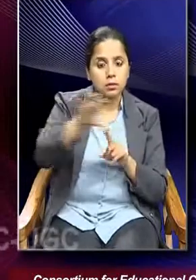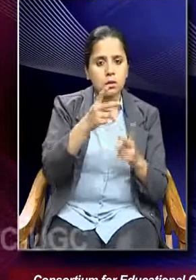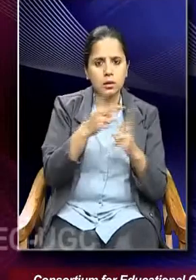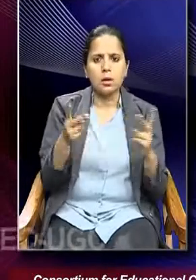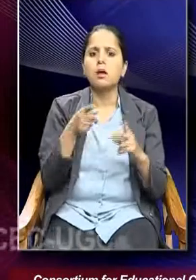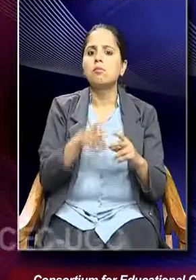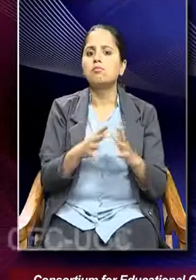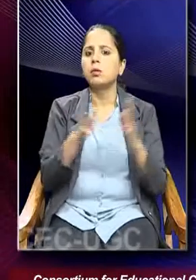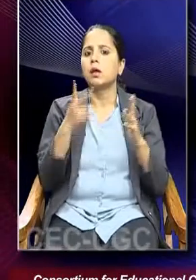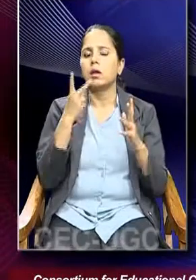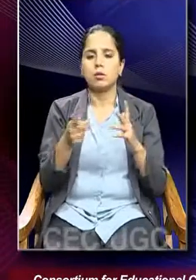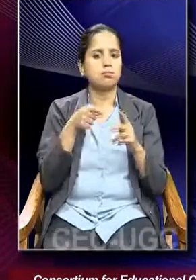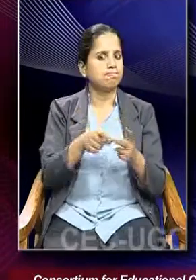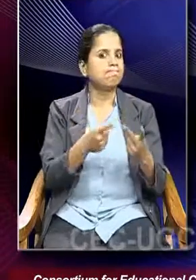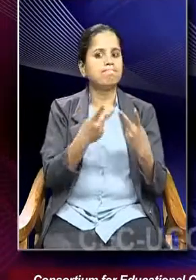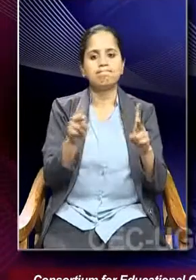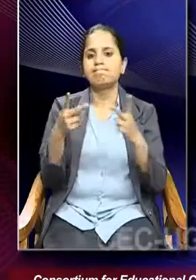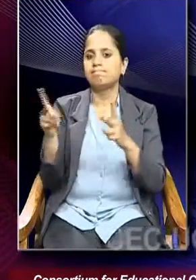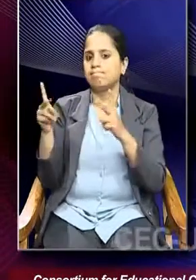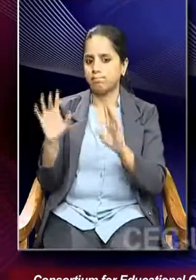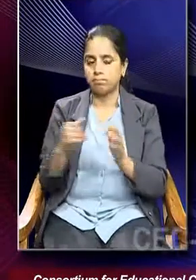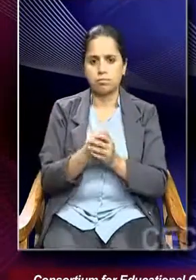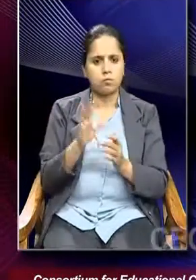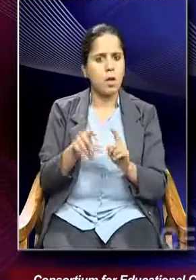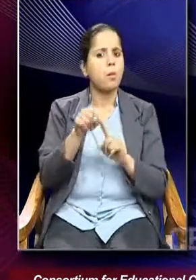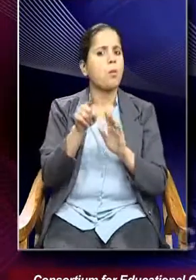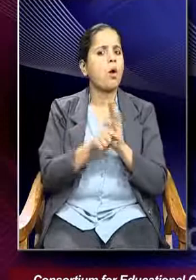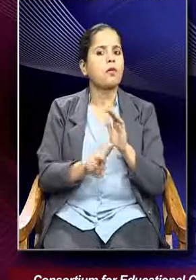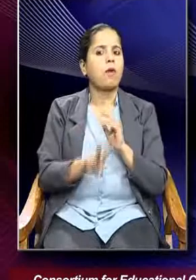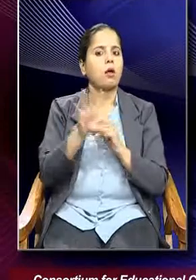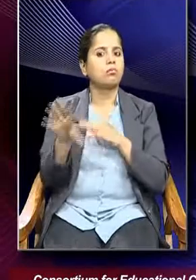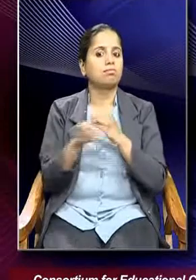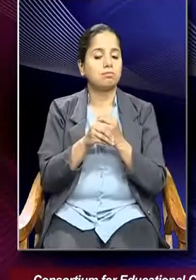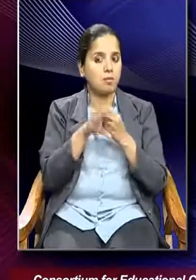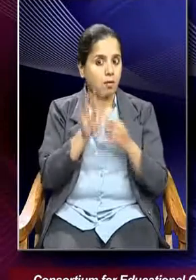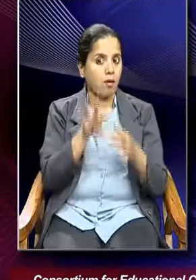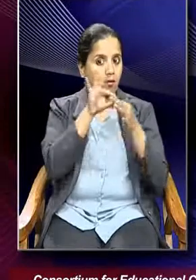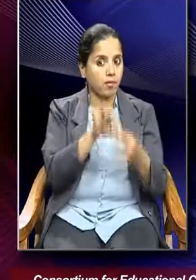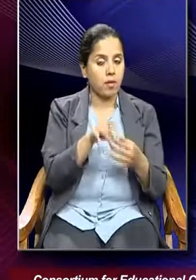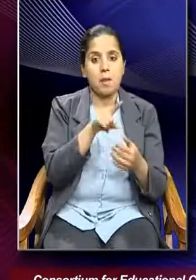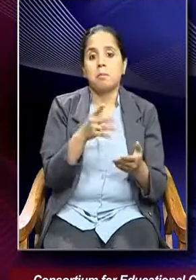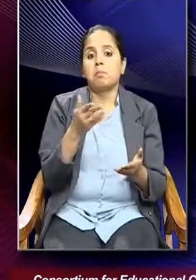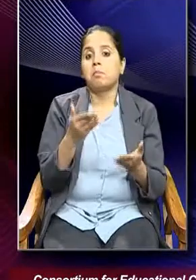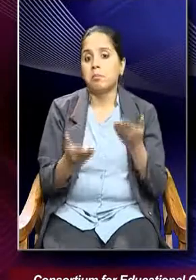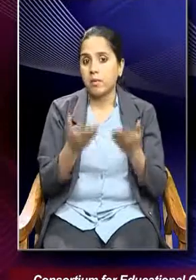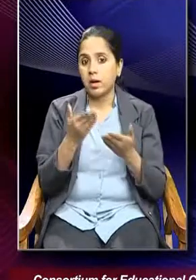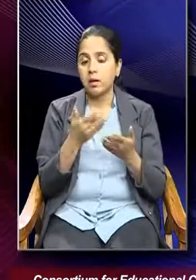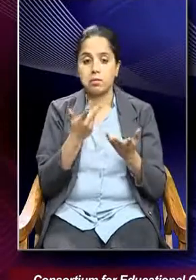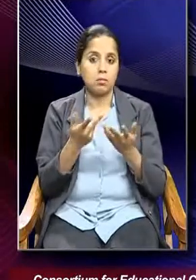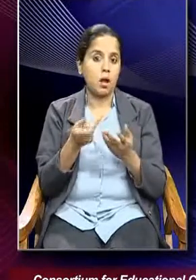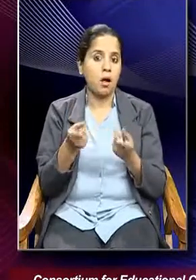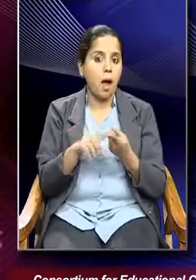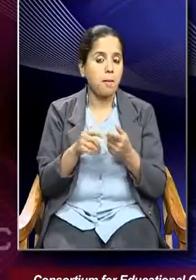very substantial. So it had the political value attached with it, and which could have been tapped